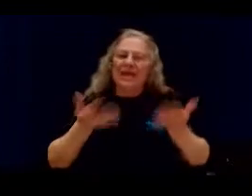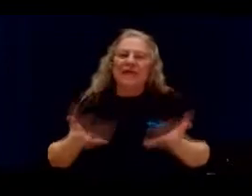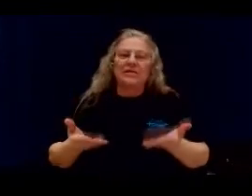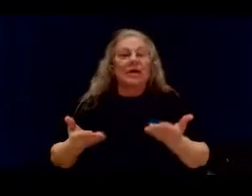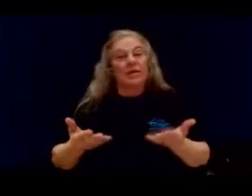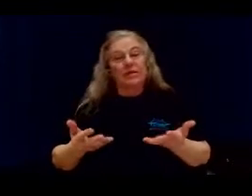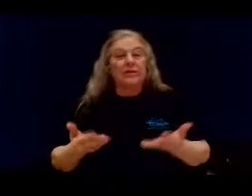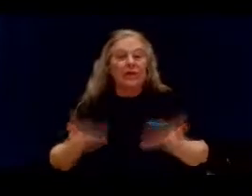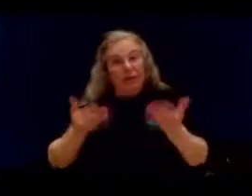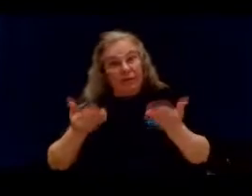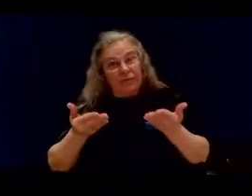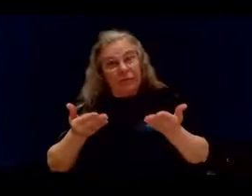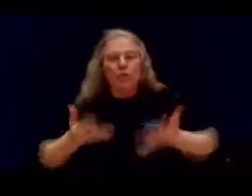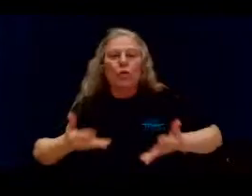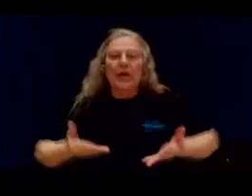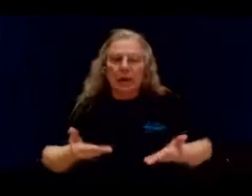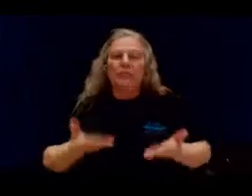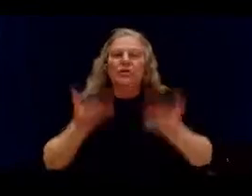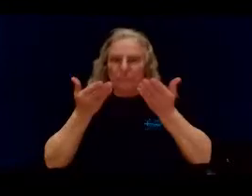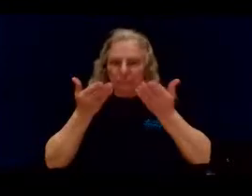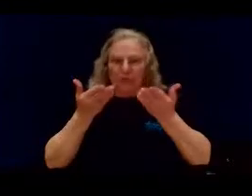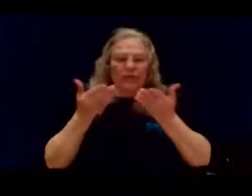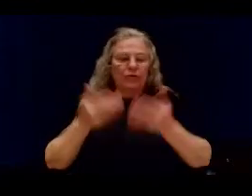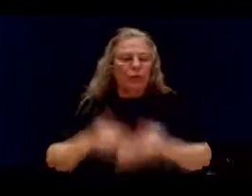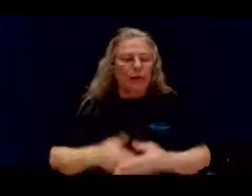that sign because he's not going to lift you up twice. He just will lift you up.